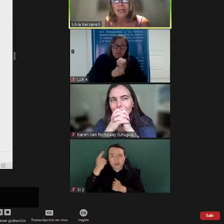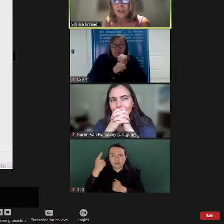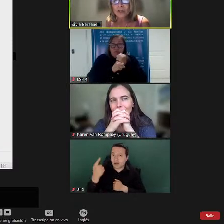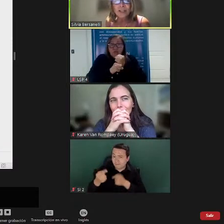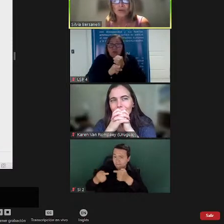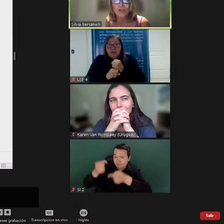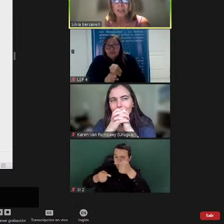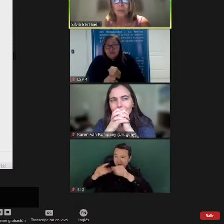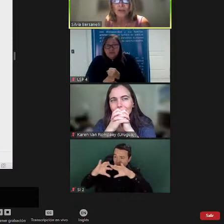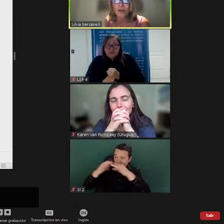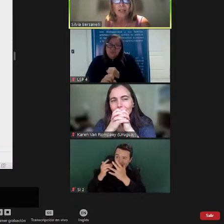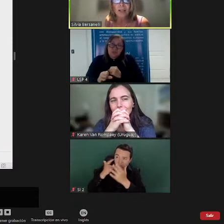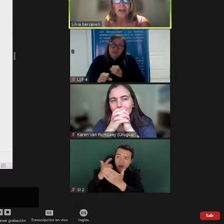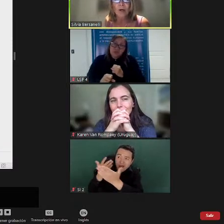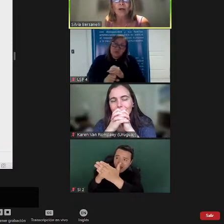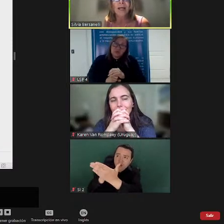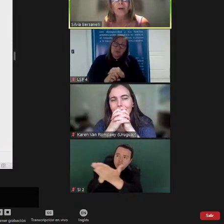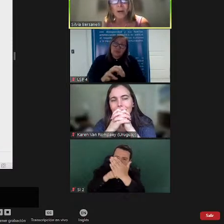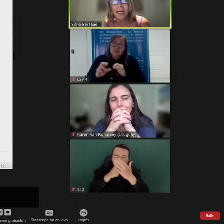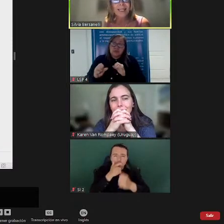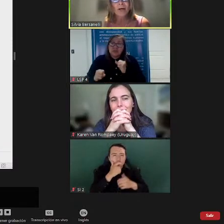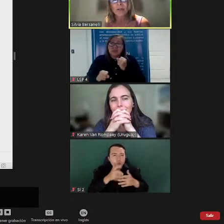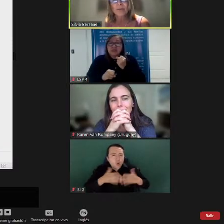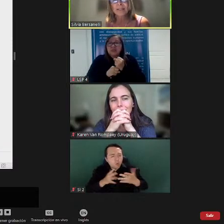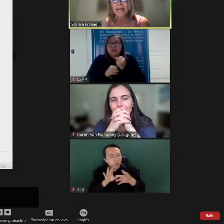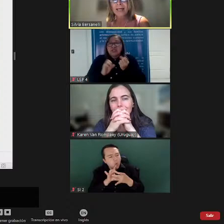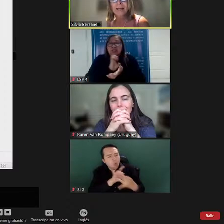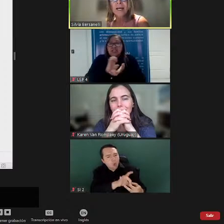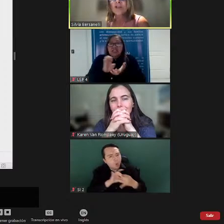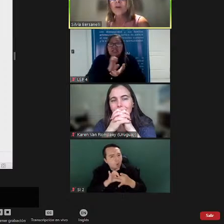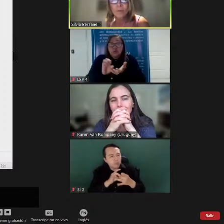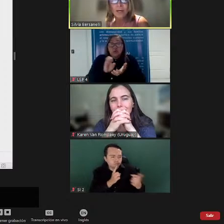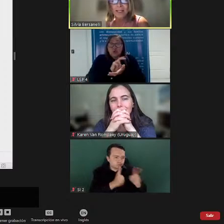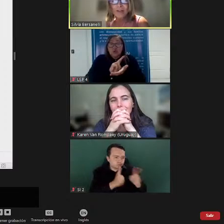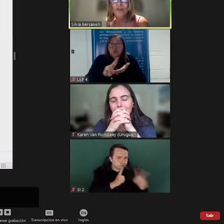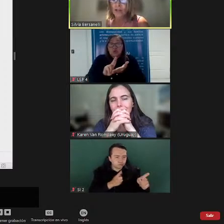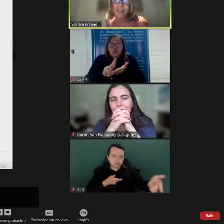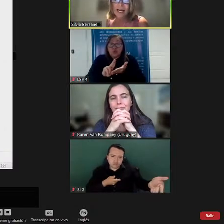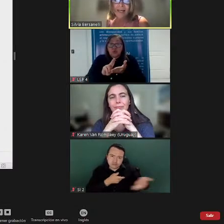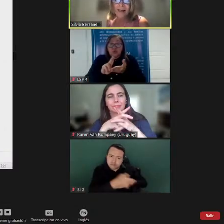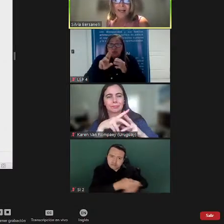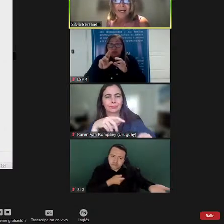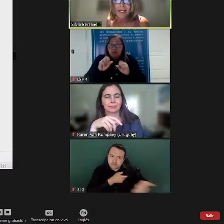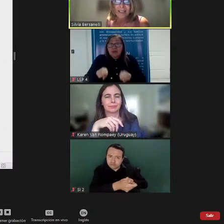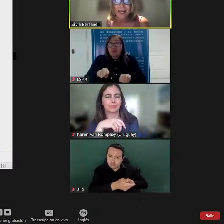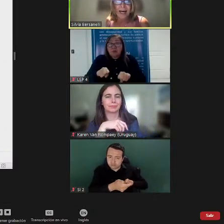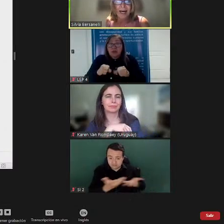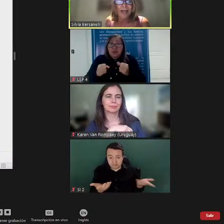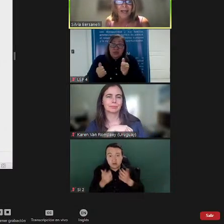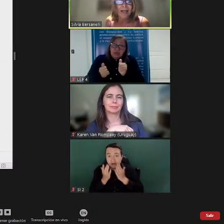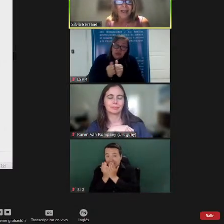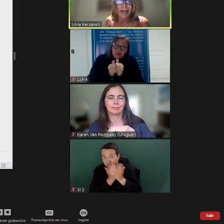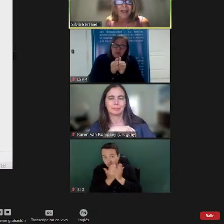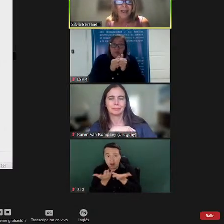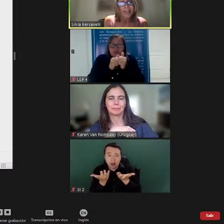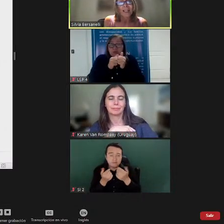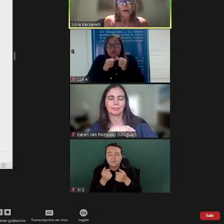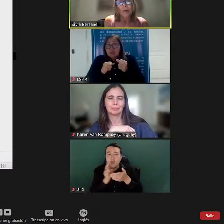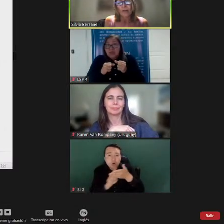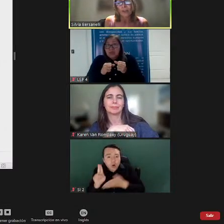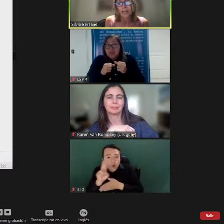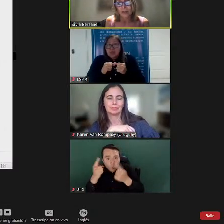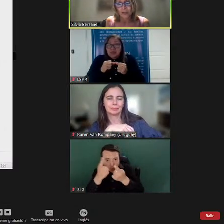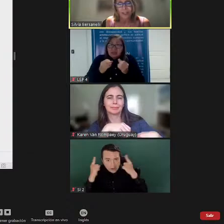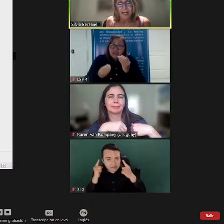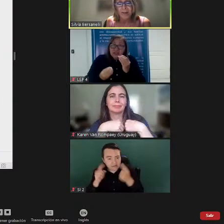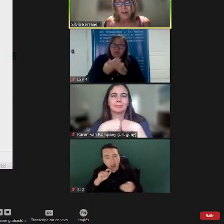worldwide and education and its institutions of course schools and universities cannot just